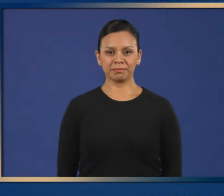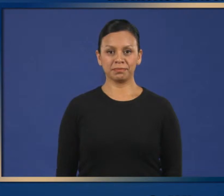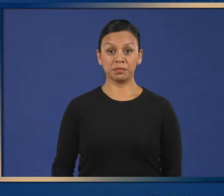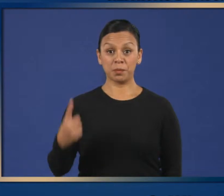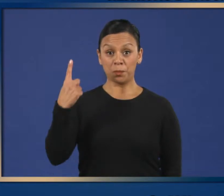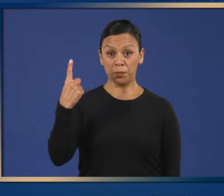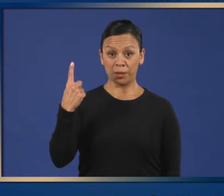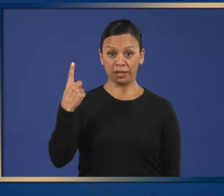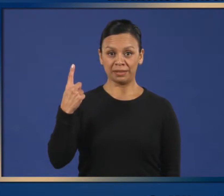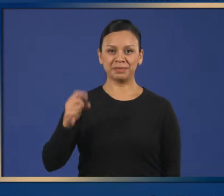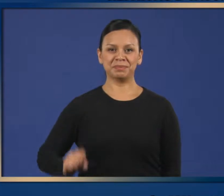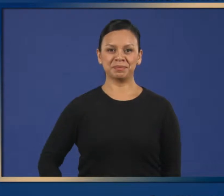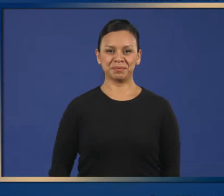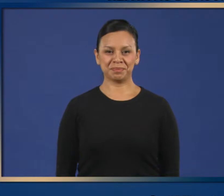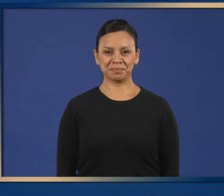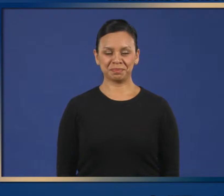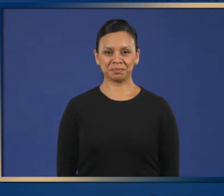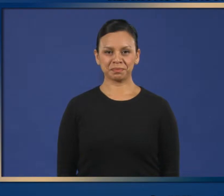1.